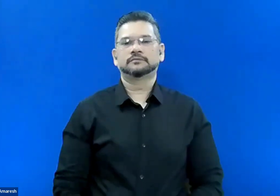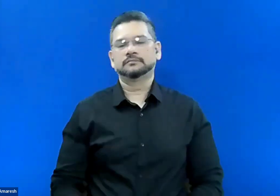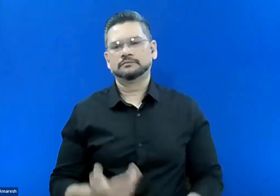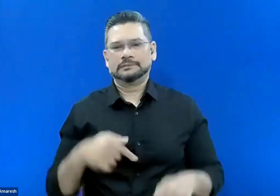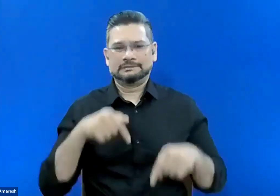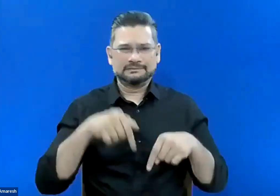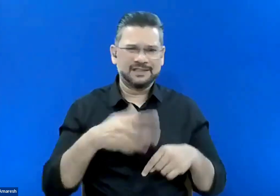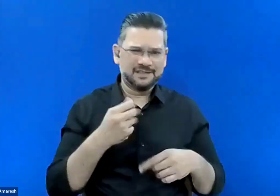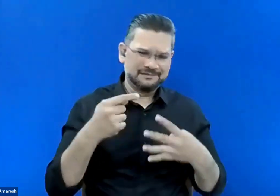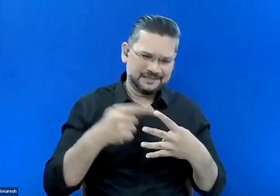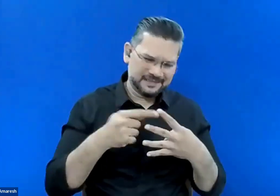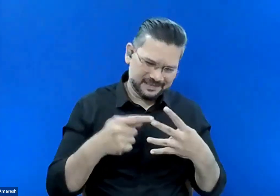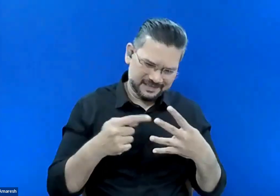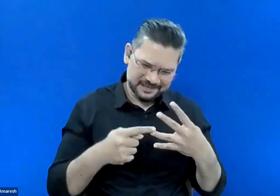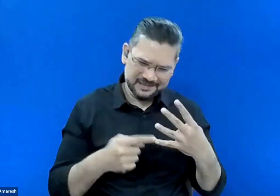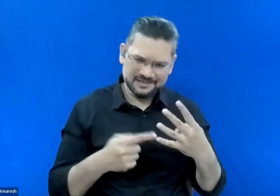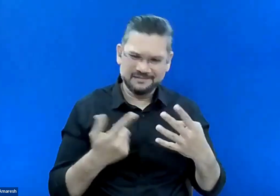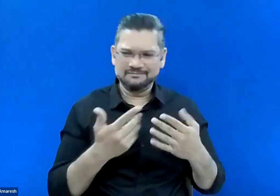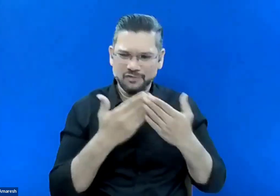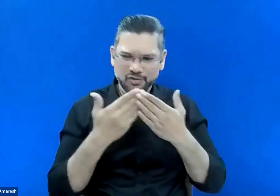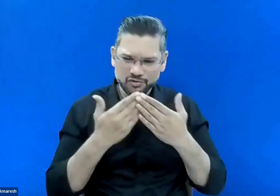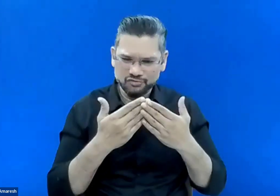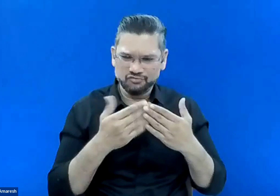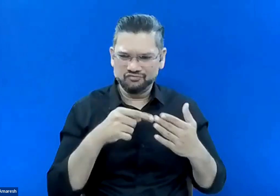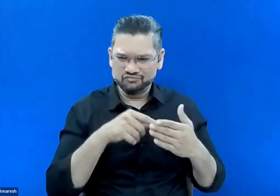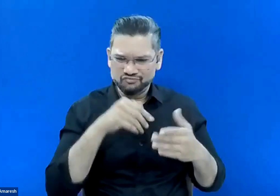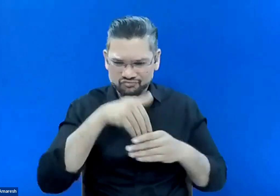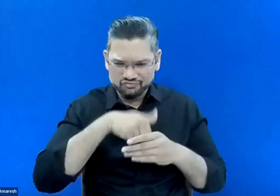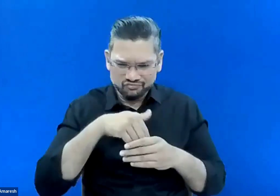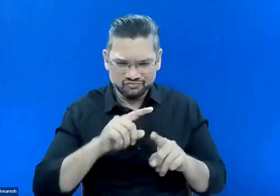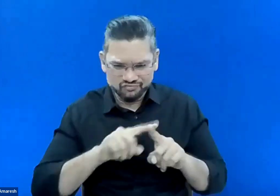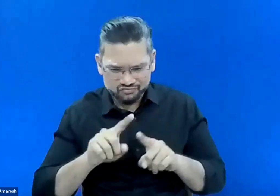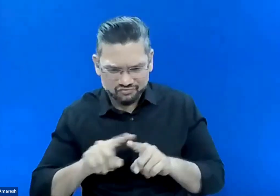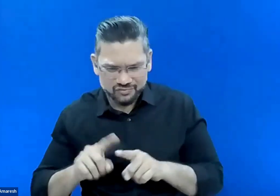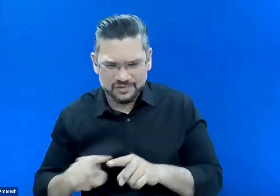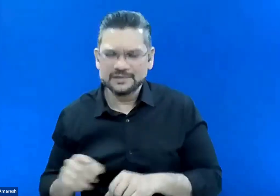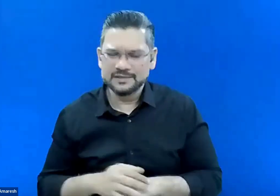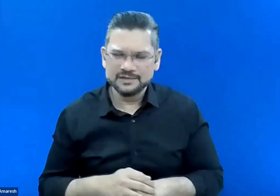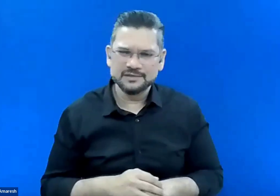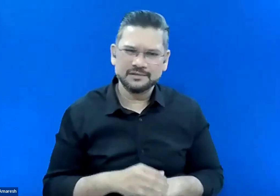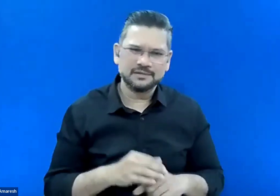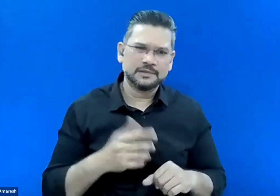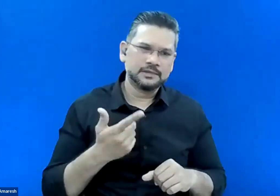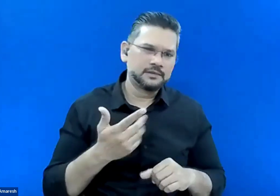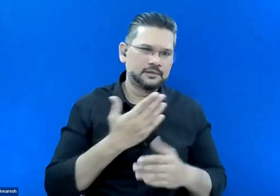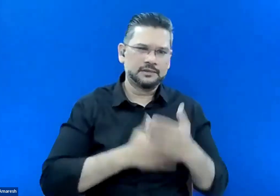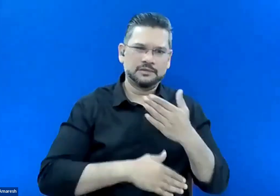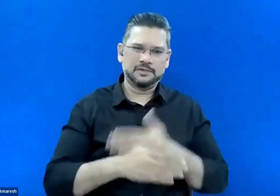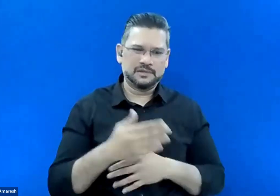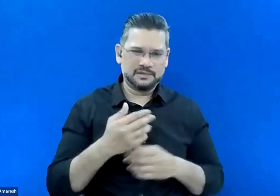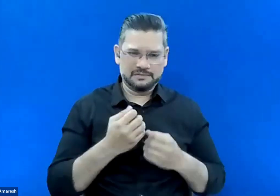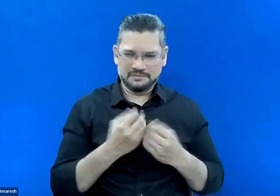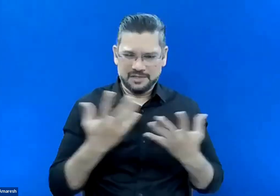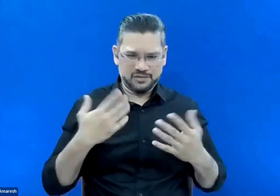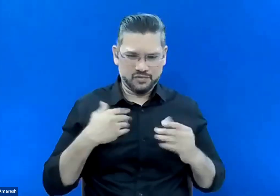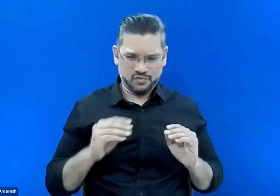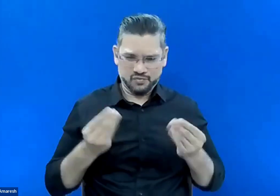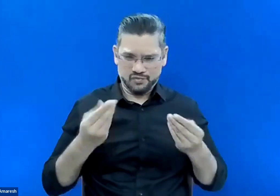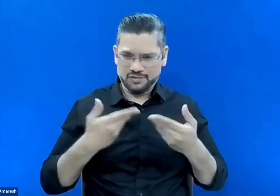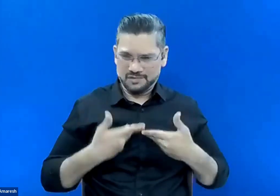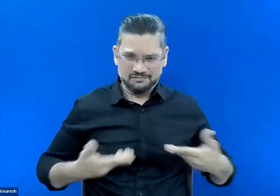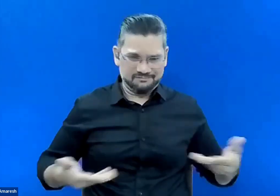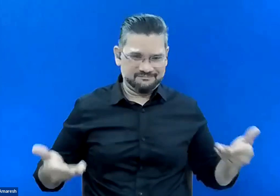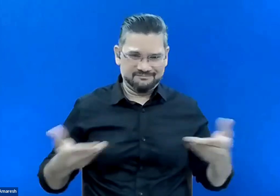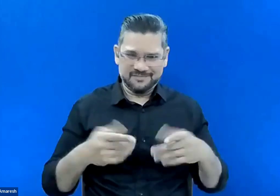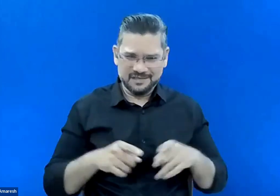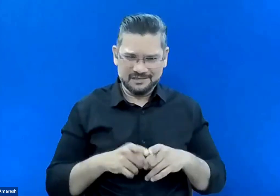different education system, many youth with disability like us, we got bullied